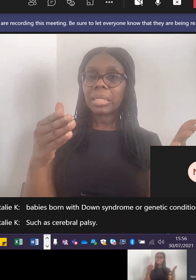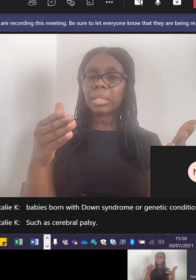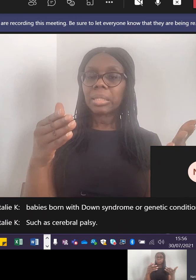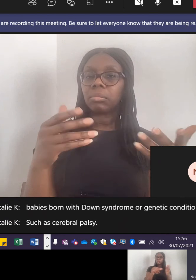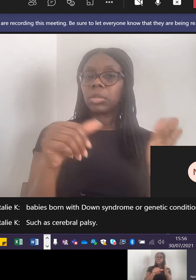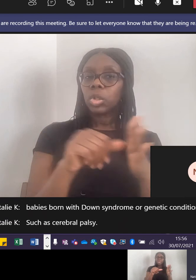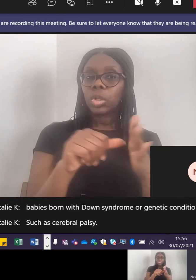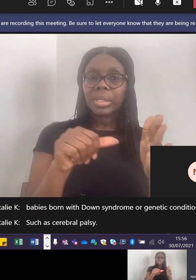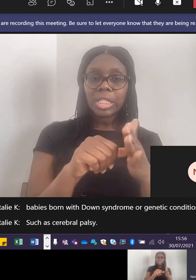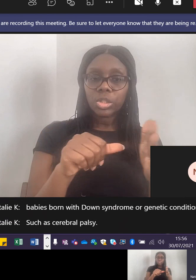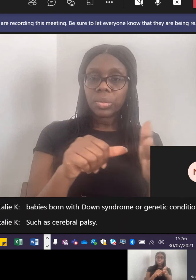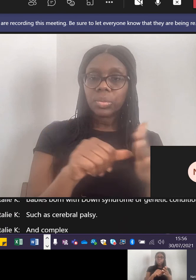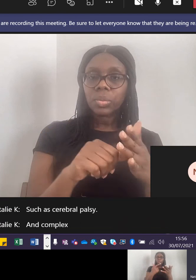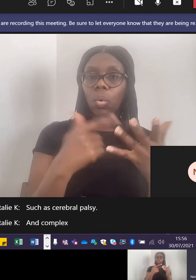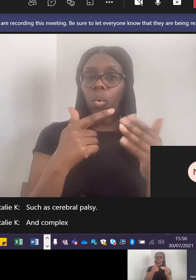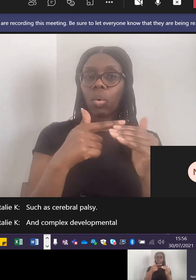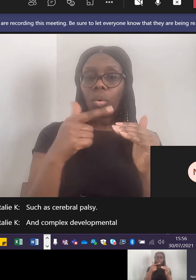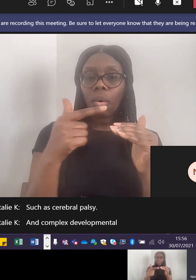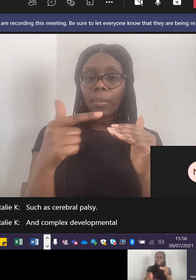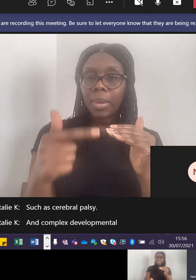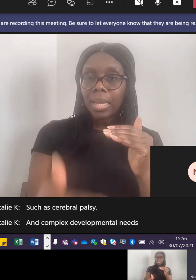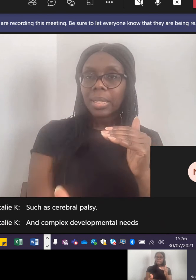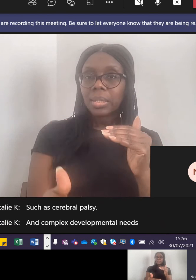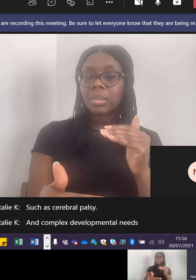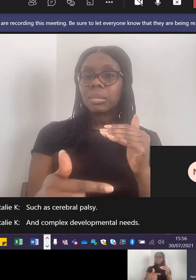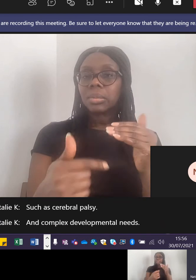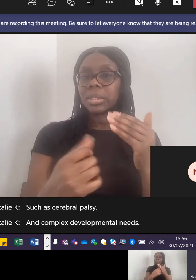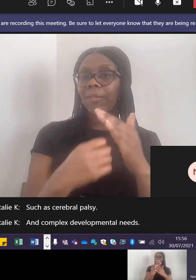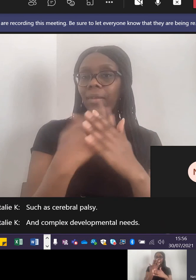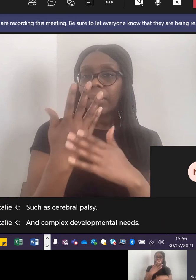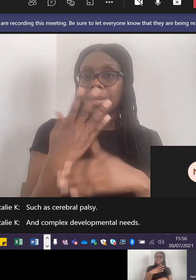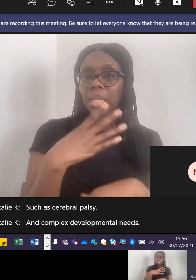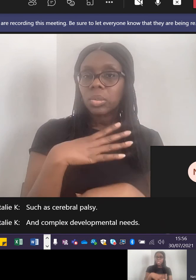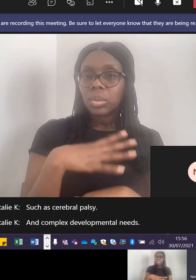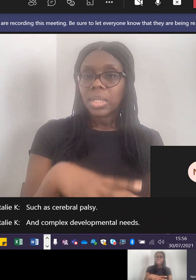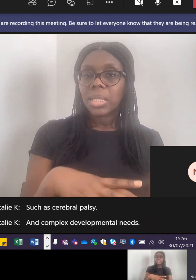and complex developmental needs.